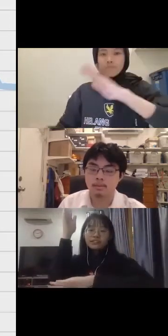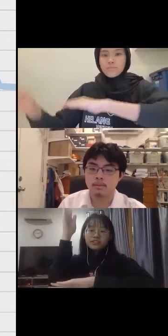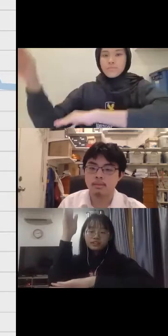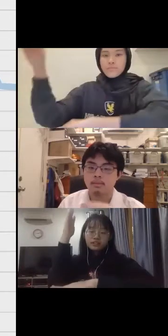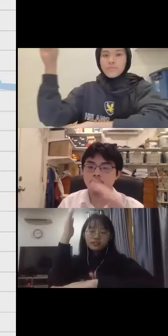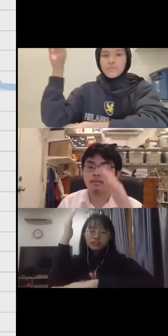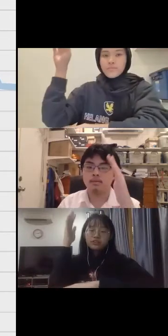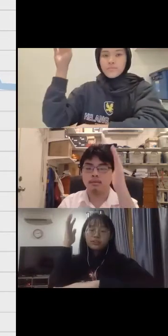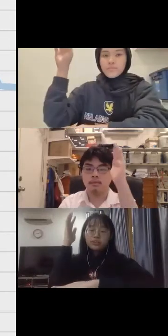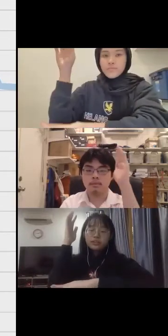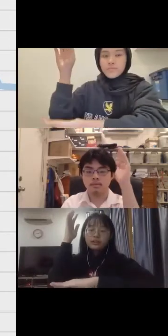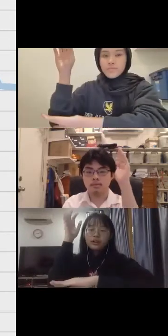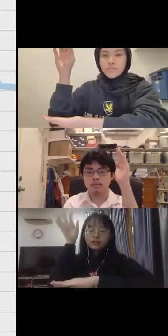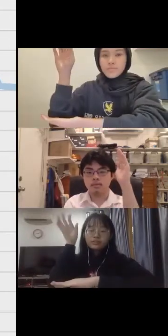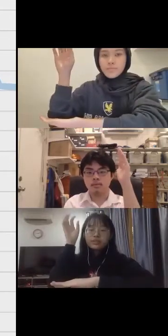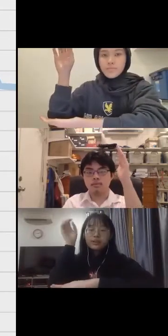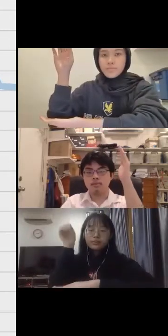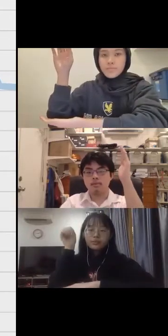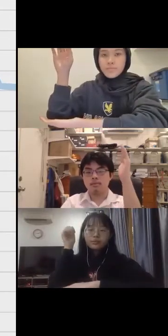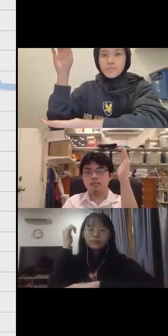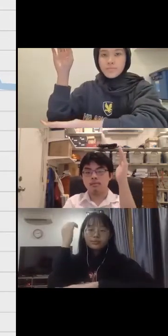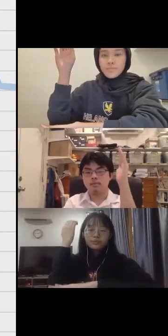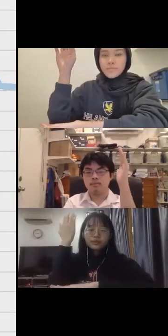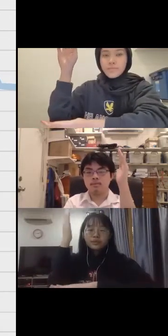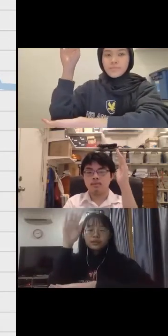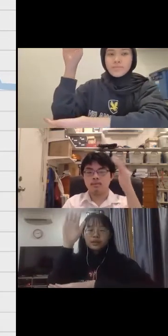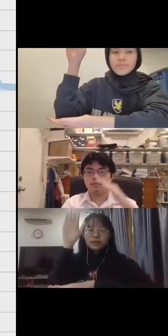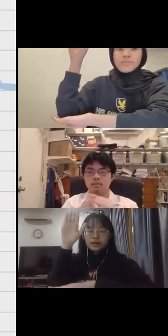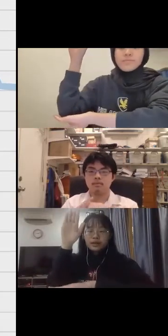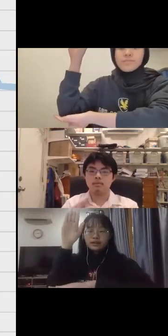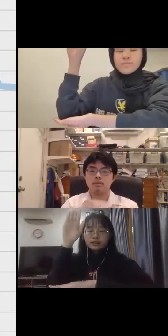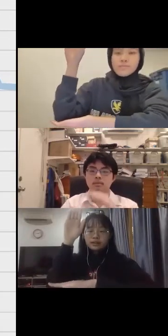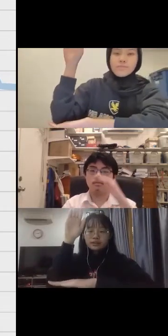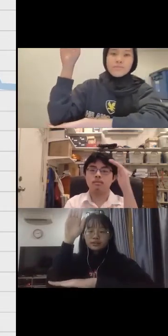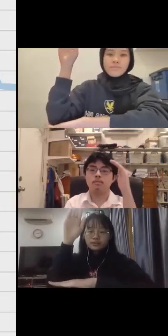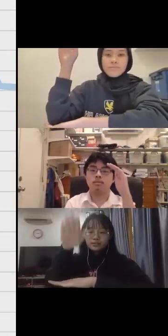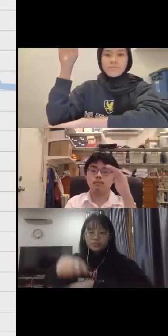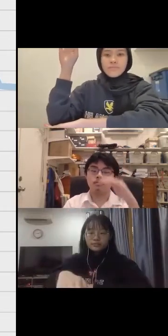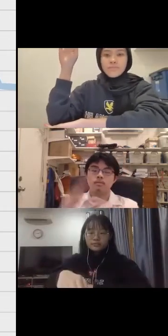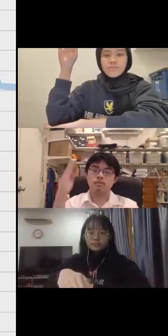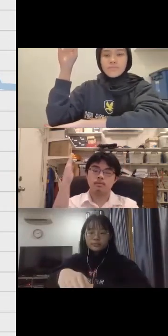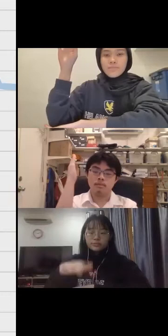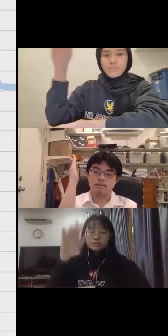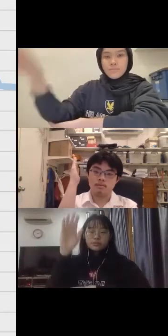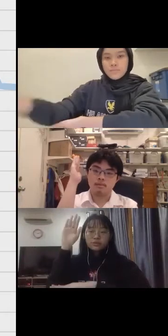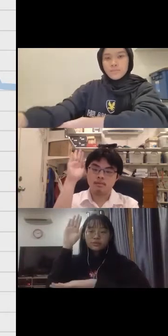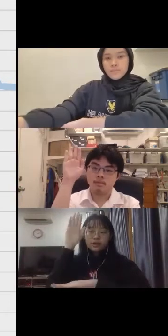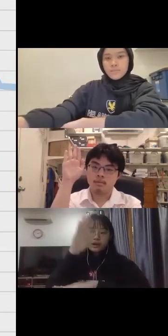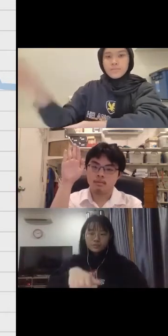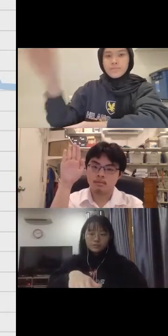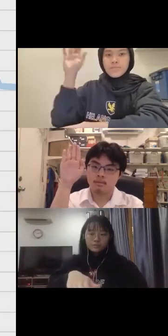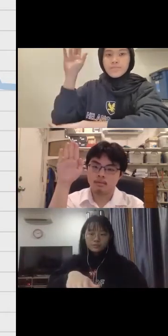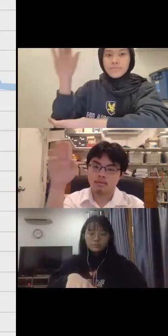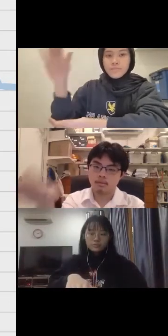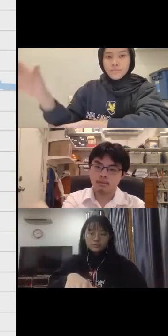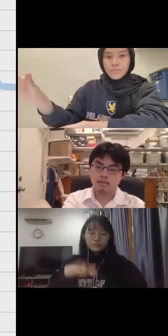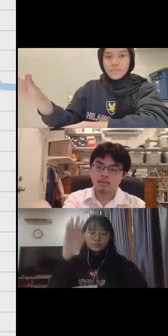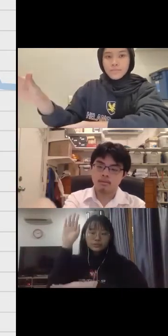it under your dominant arm's elbow and then go down. So